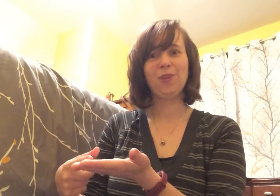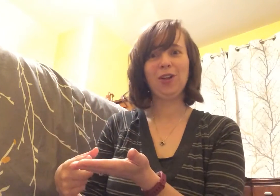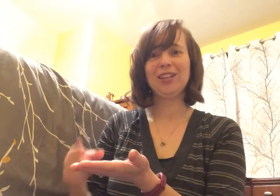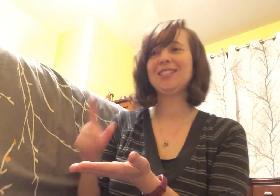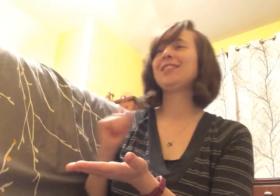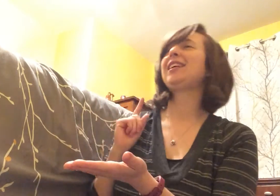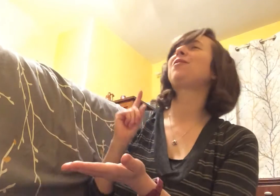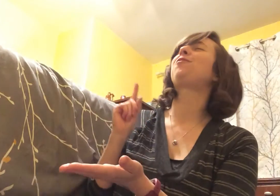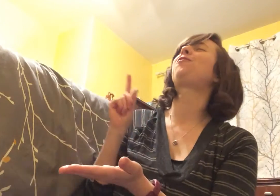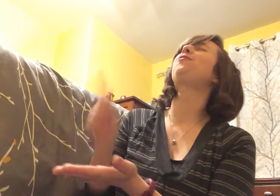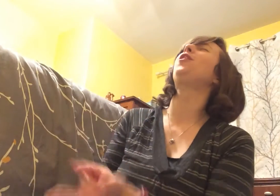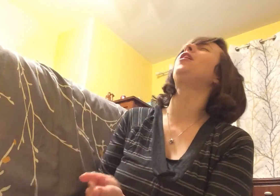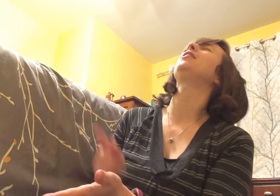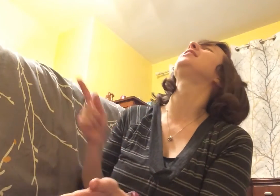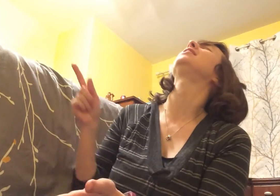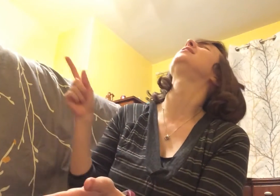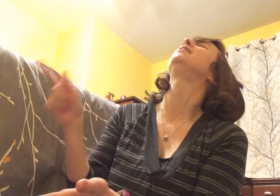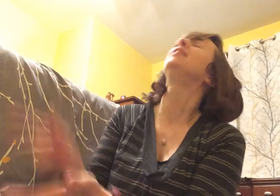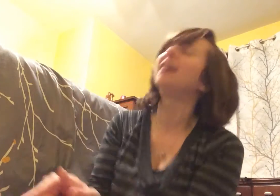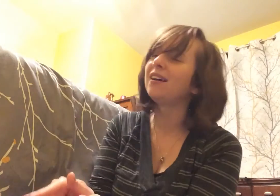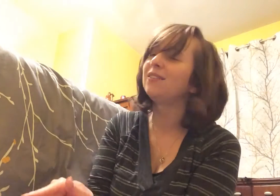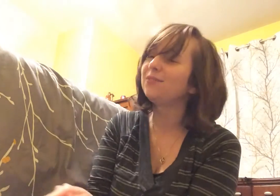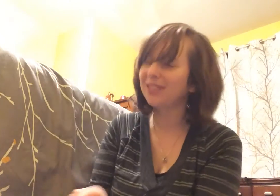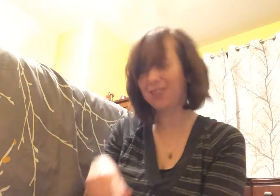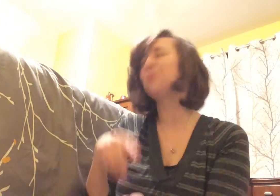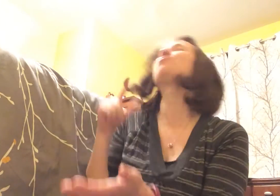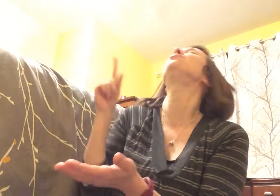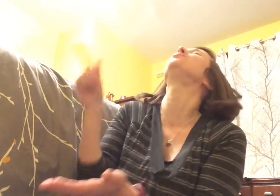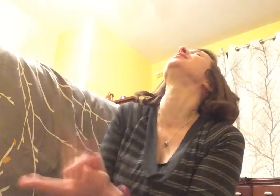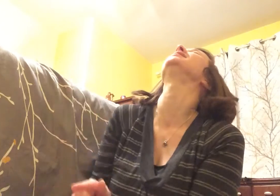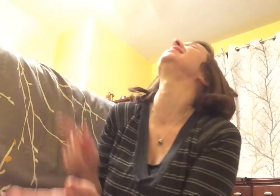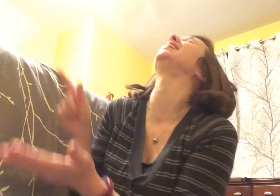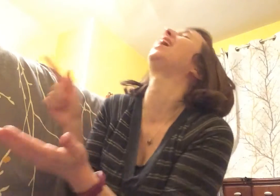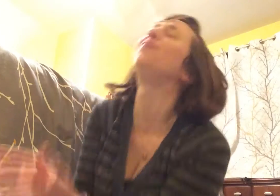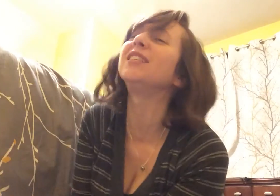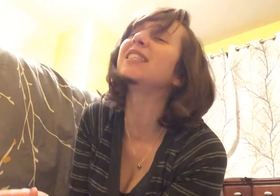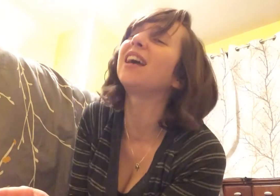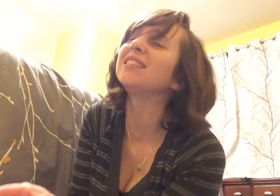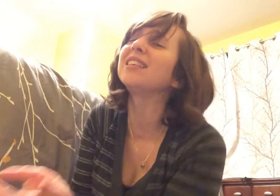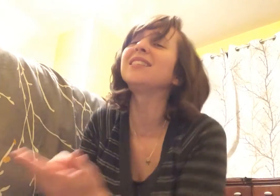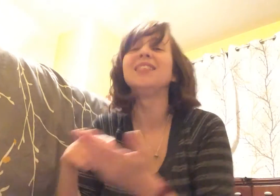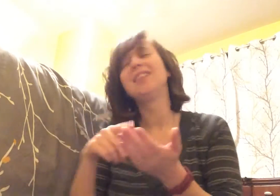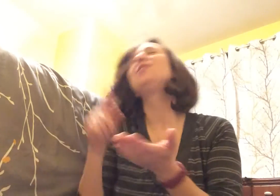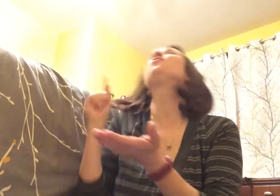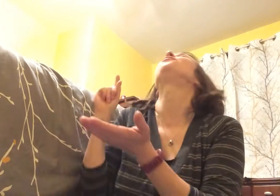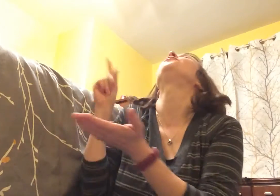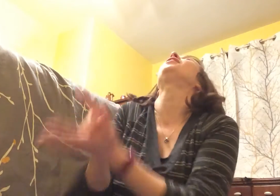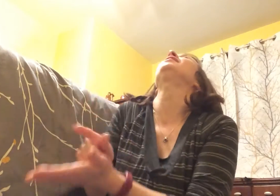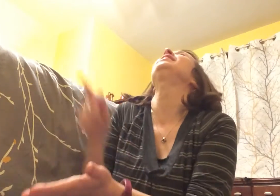fall on. So you're falling in love, you really emphasize it. You're falling